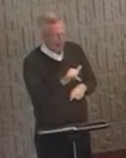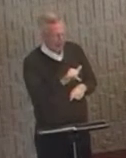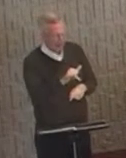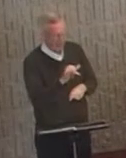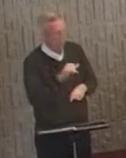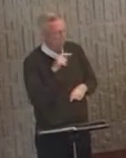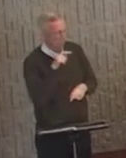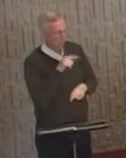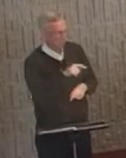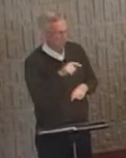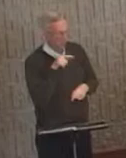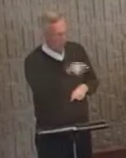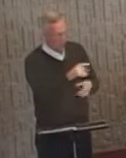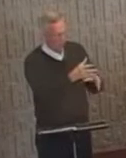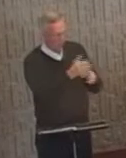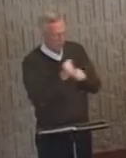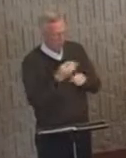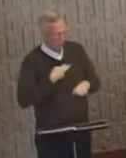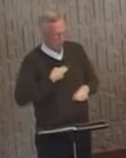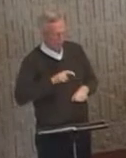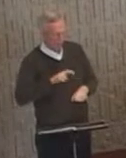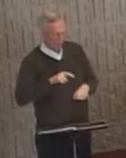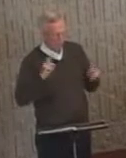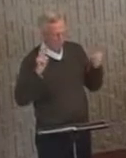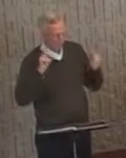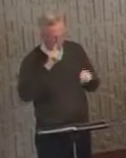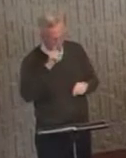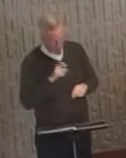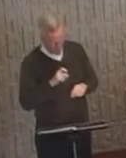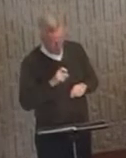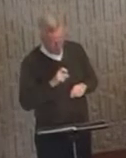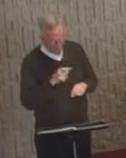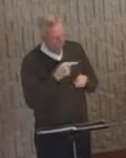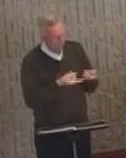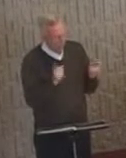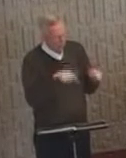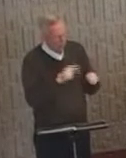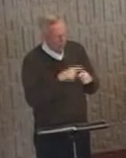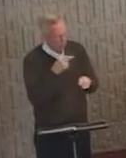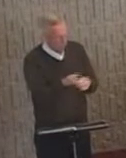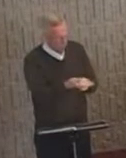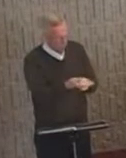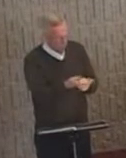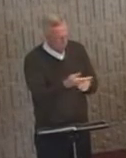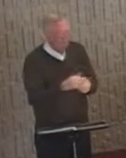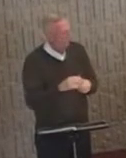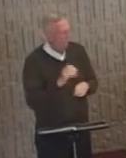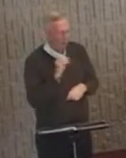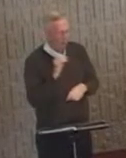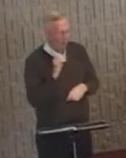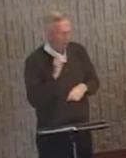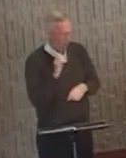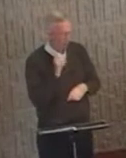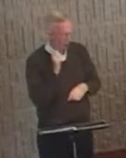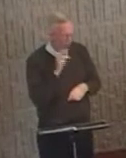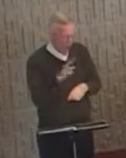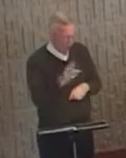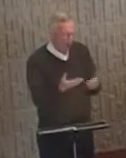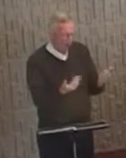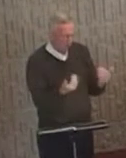religion. What happened to you? Oh, come on. Don't be a party